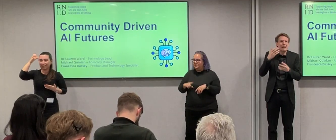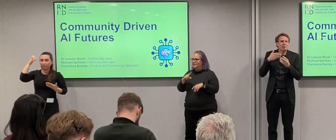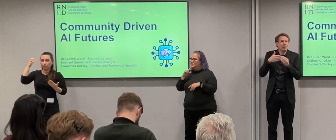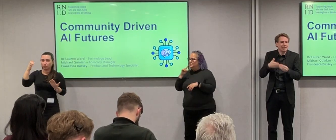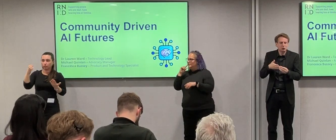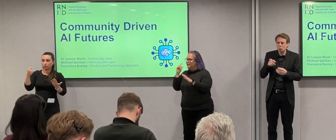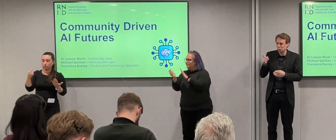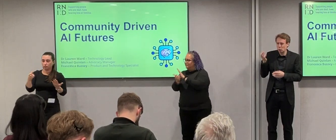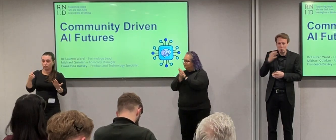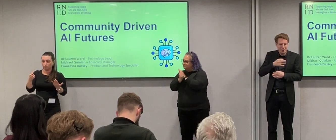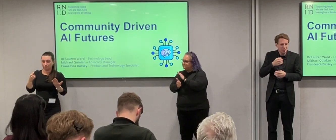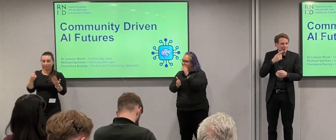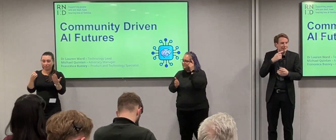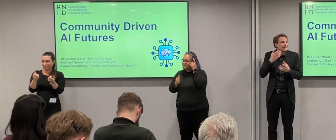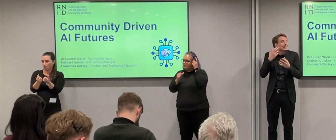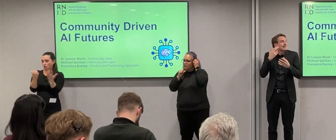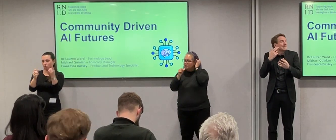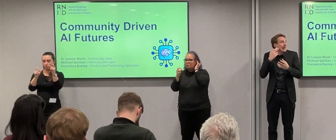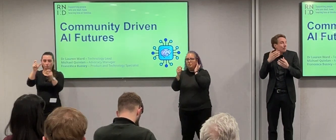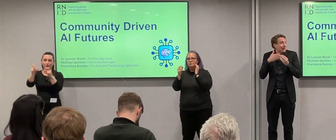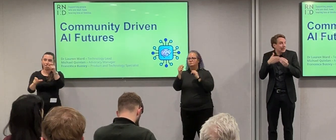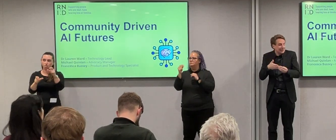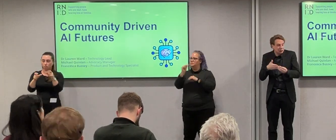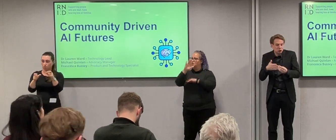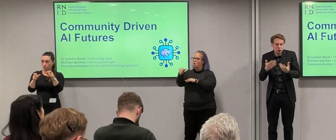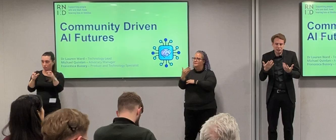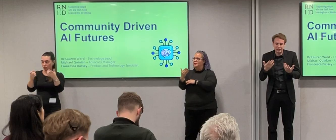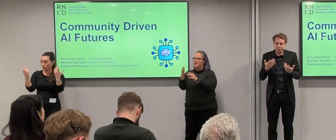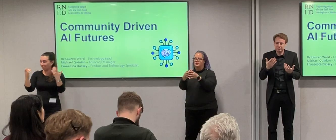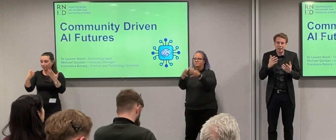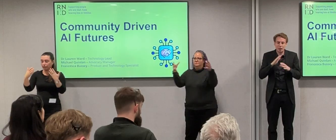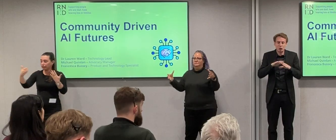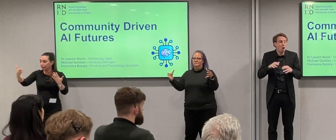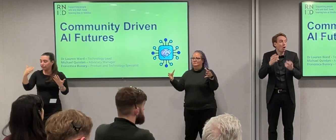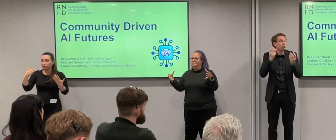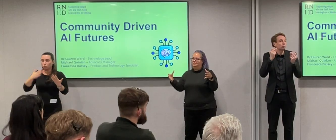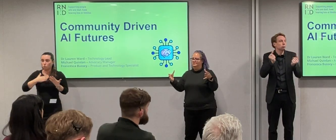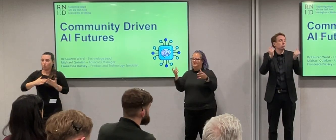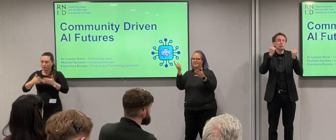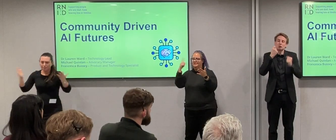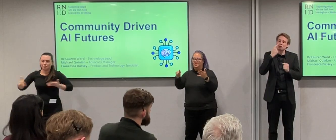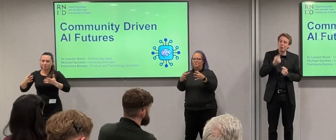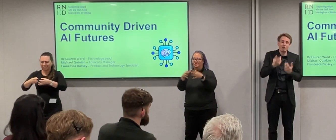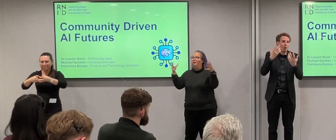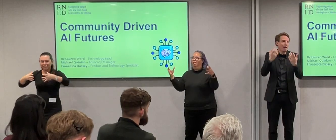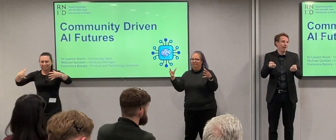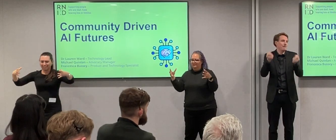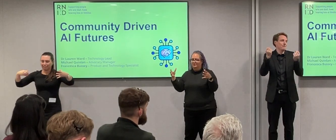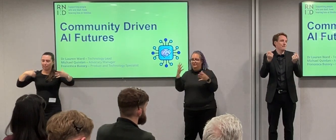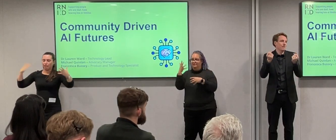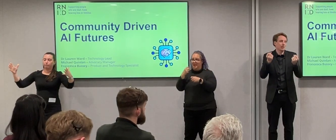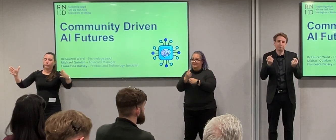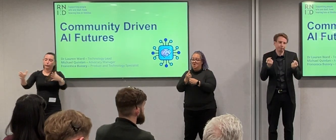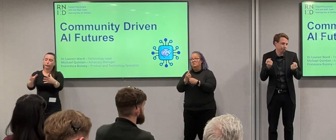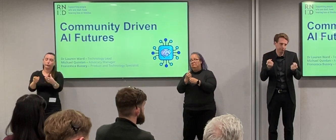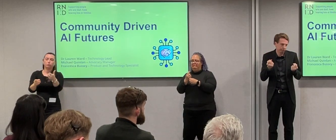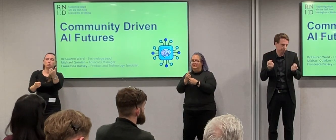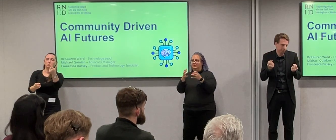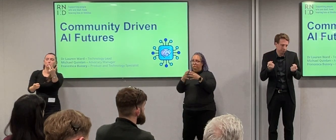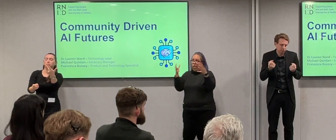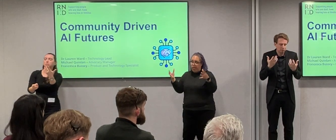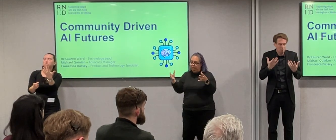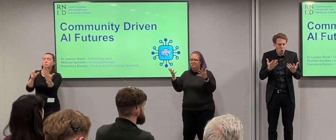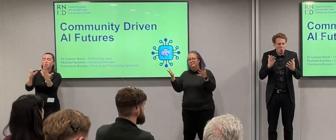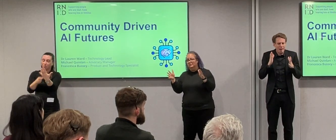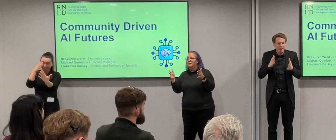happen in the numbers that we need it tomorrow or next week or in 5 years. So how do we have these deep and